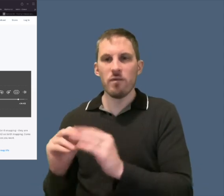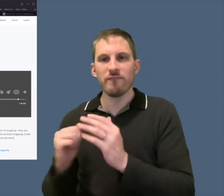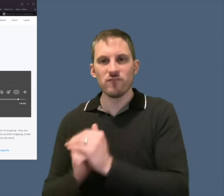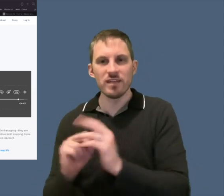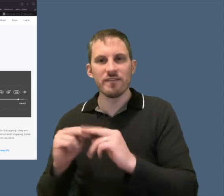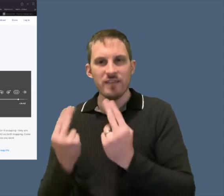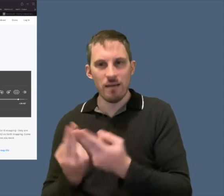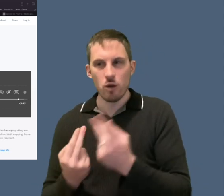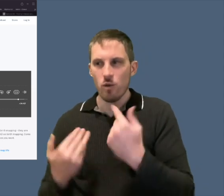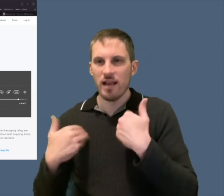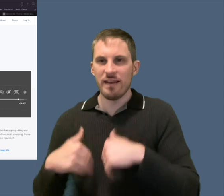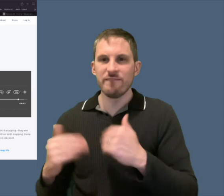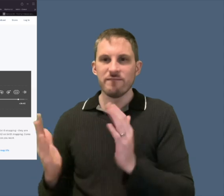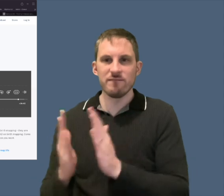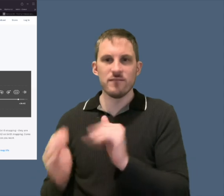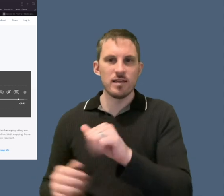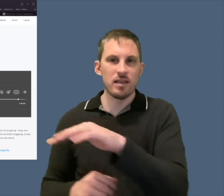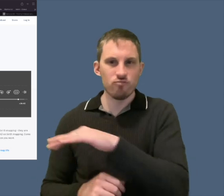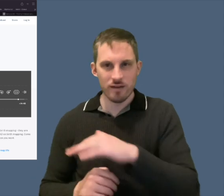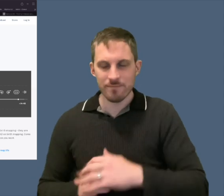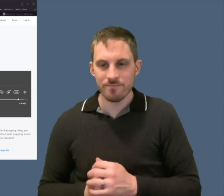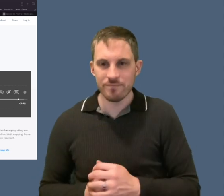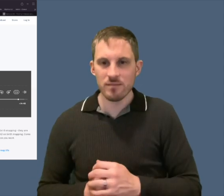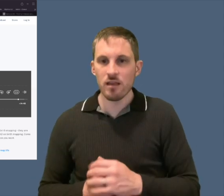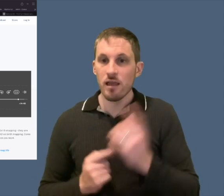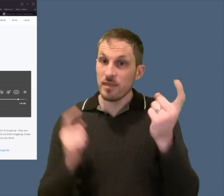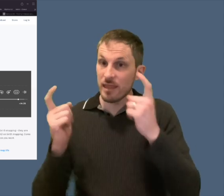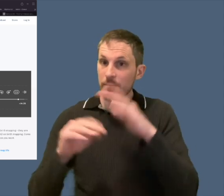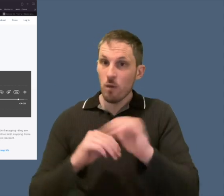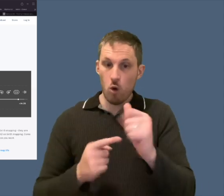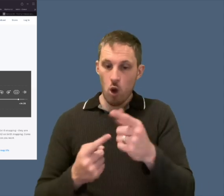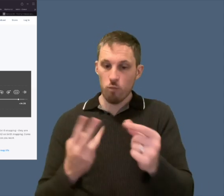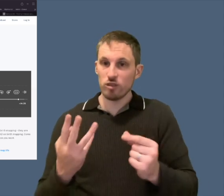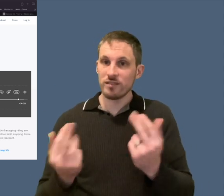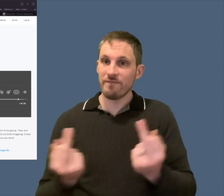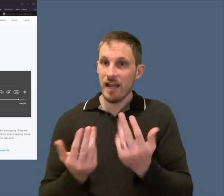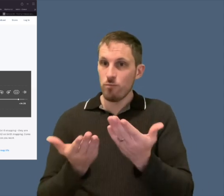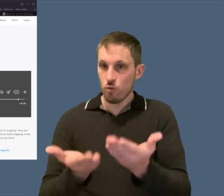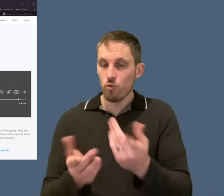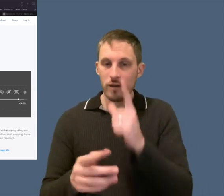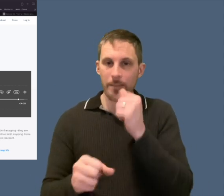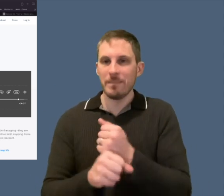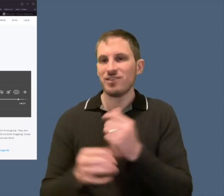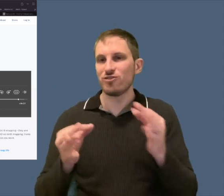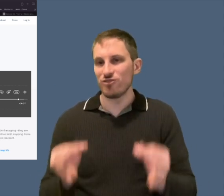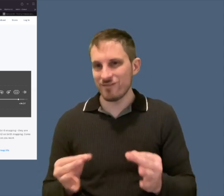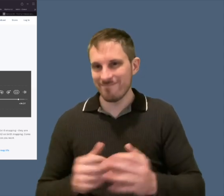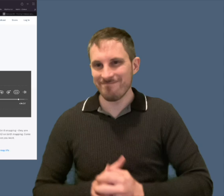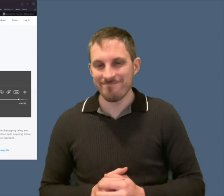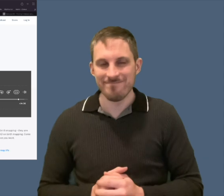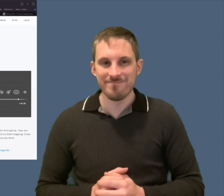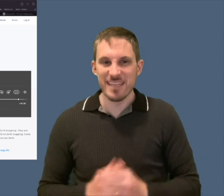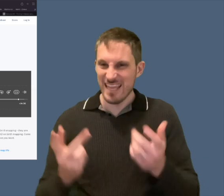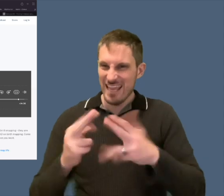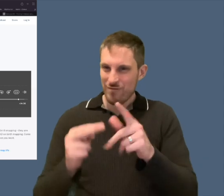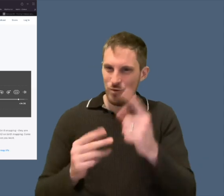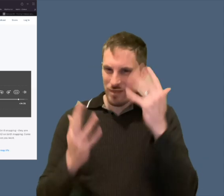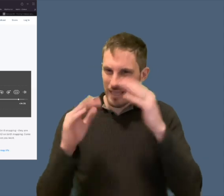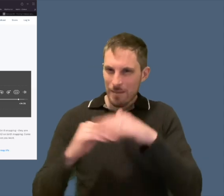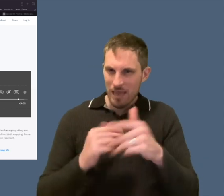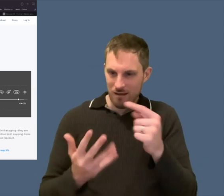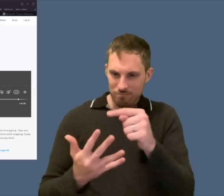that happen to live near that location. What options are available to me? And I'll make those decisions. And if you've thought through some of these